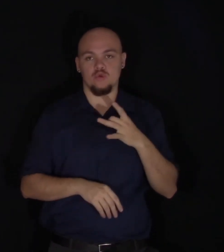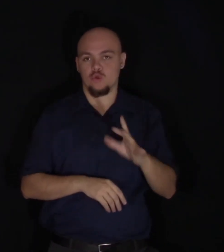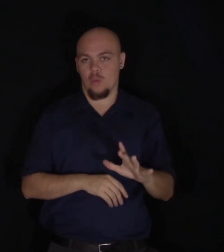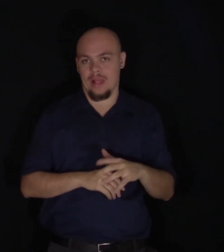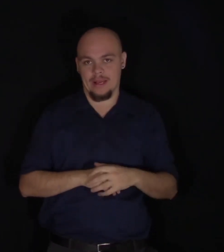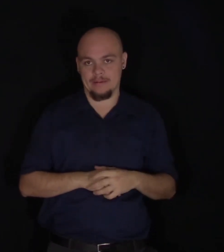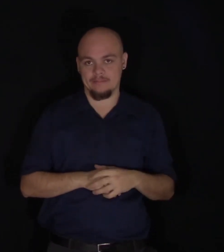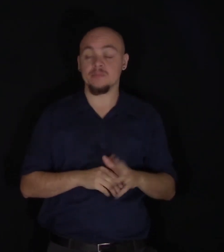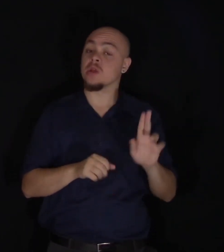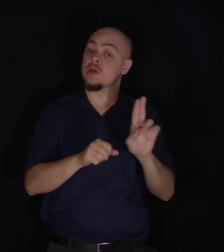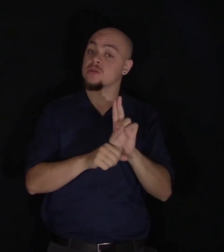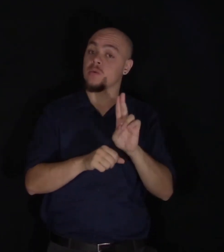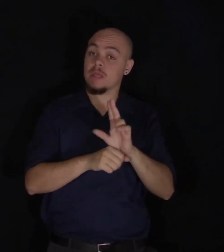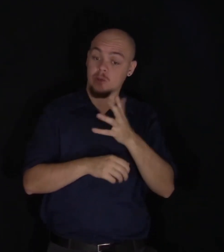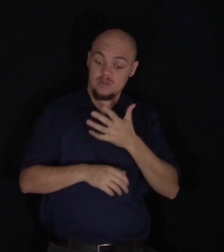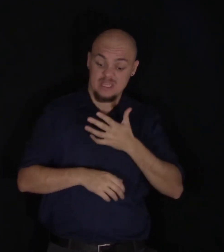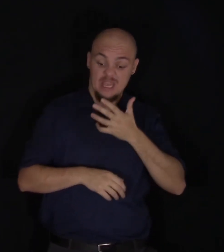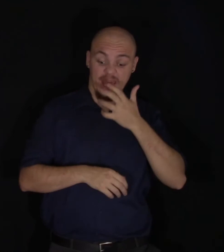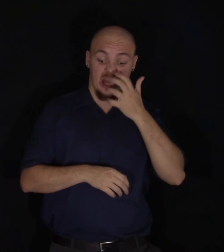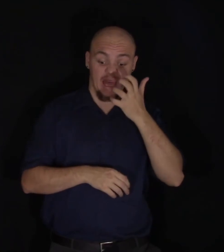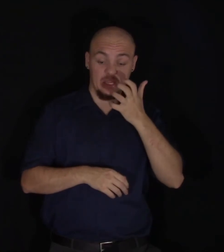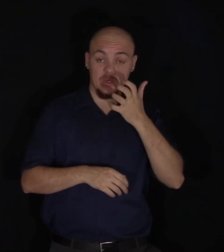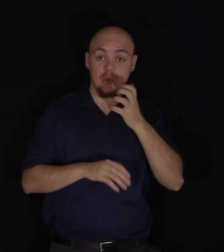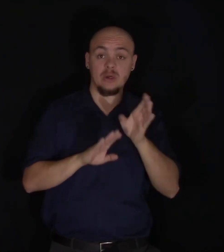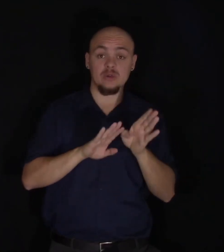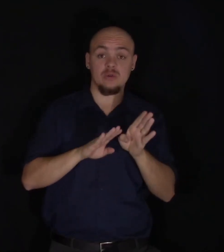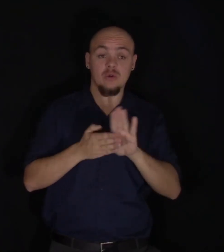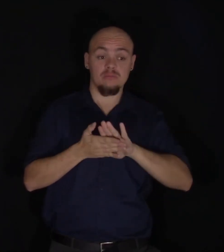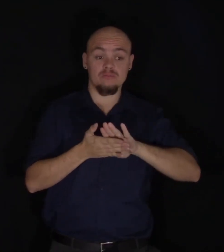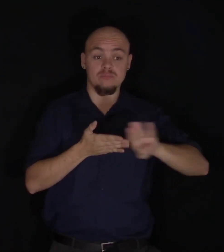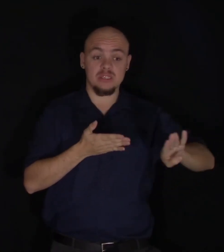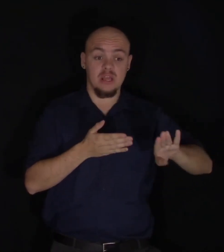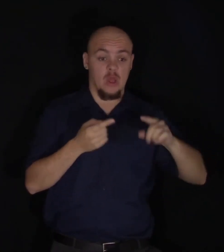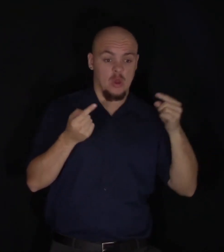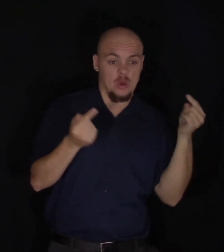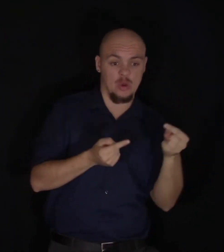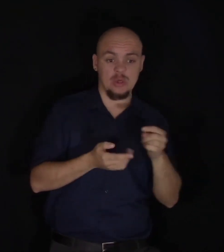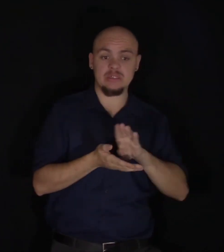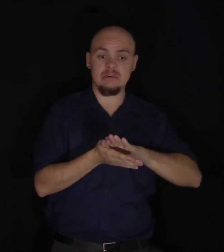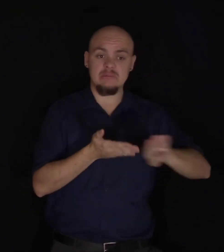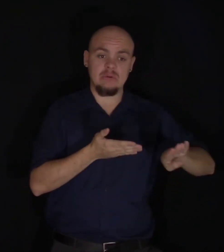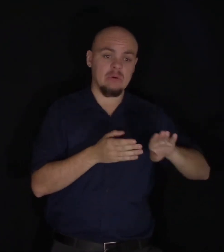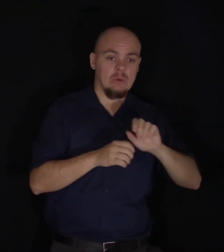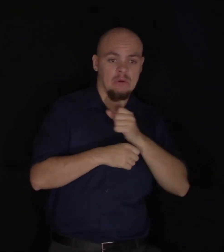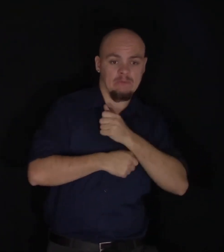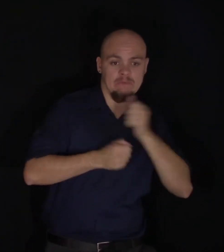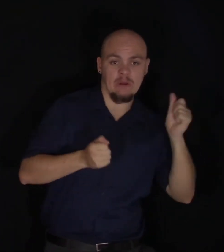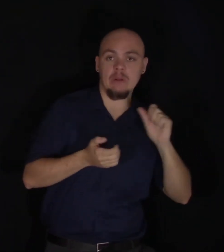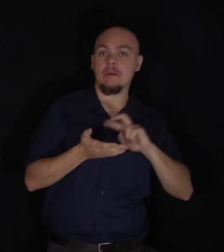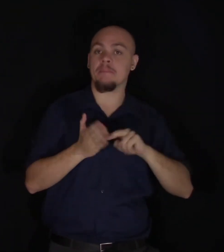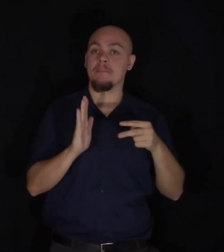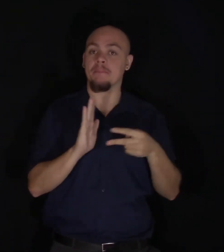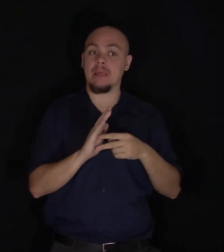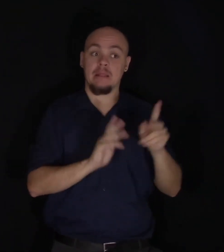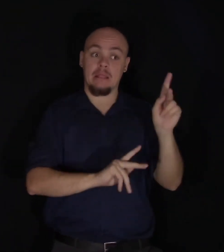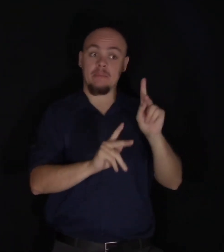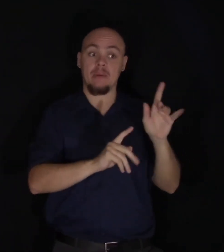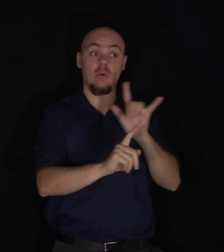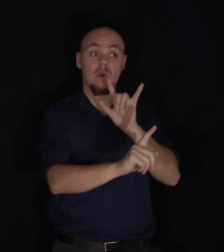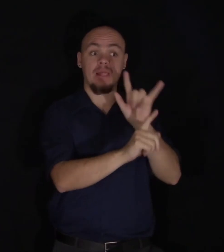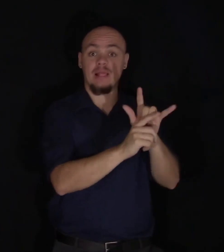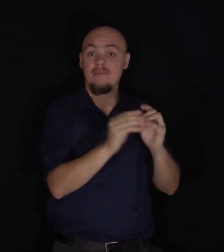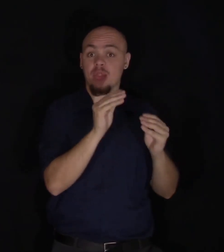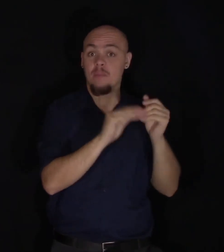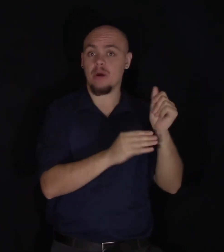So we use anger to push away our hurt and our sadness and our vulnerability, and in the process, we end up pushing away the people that we love the